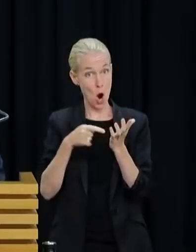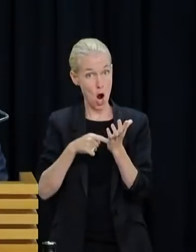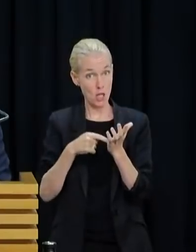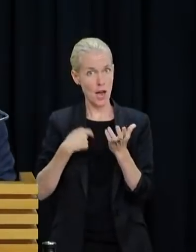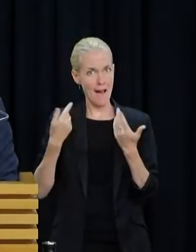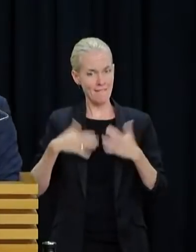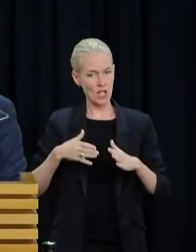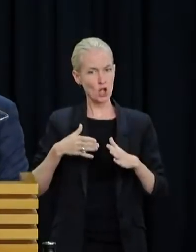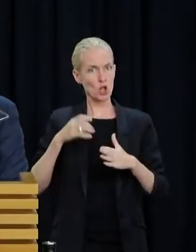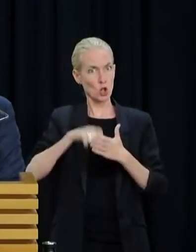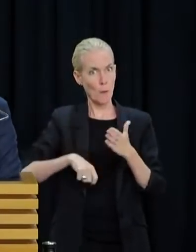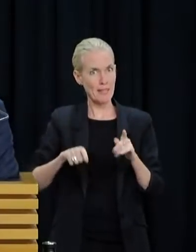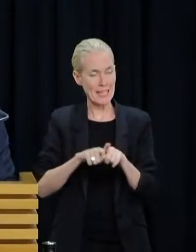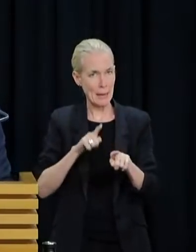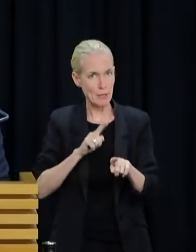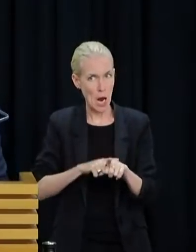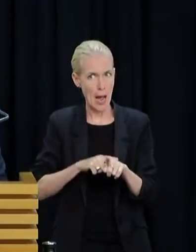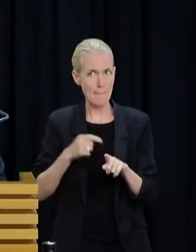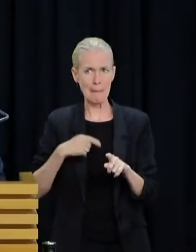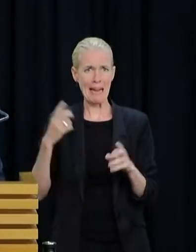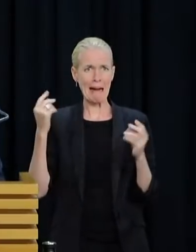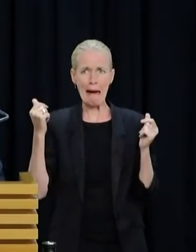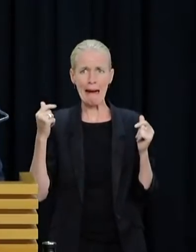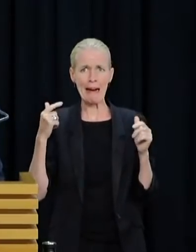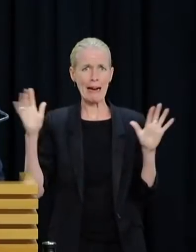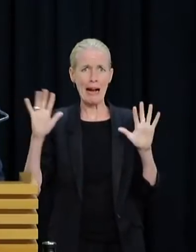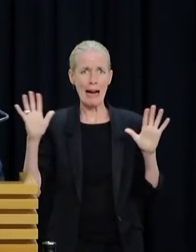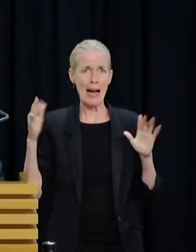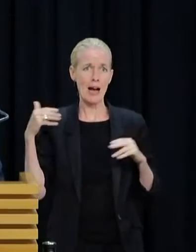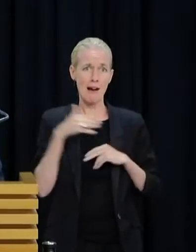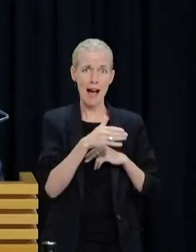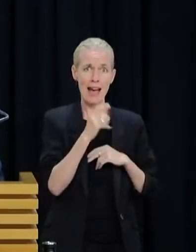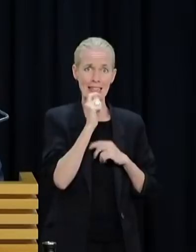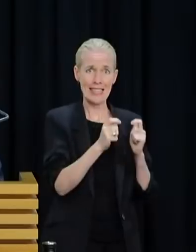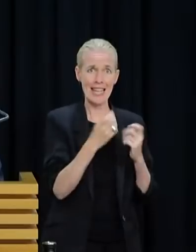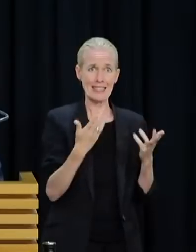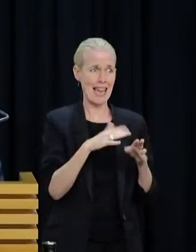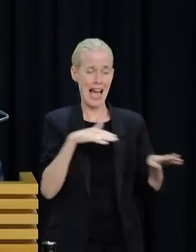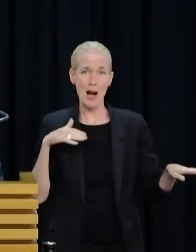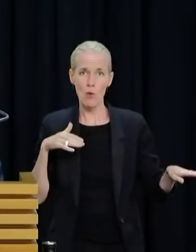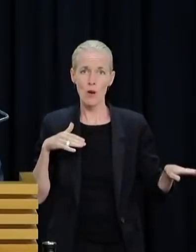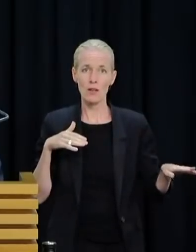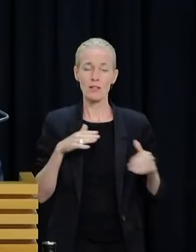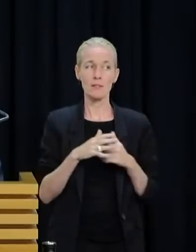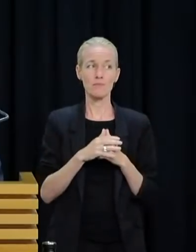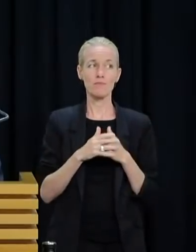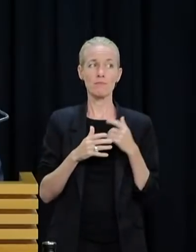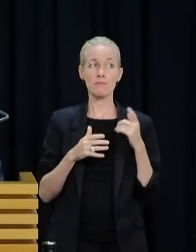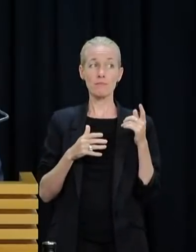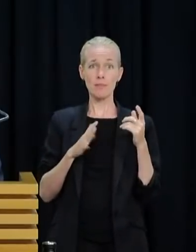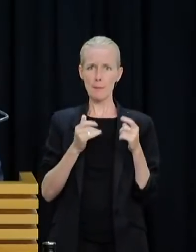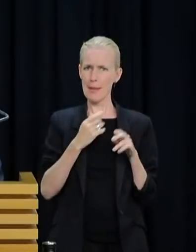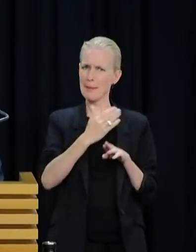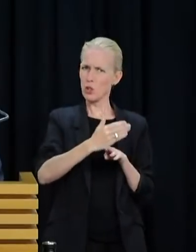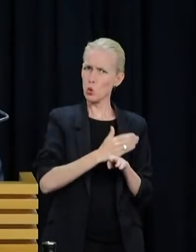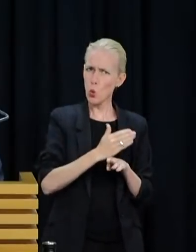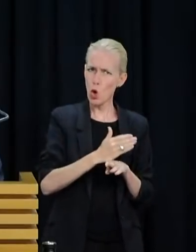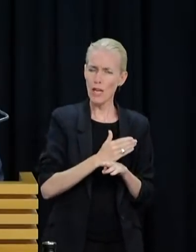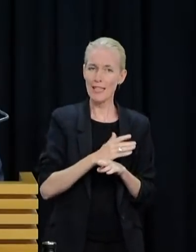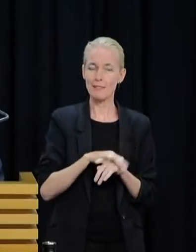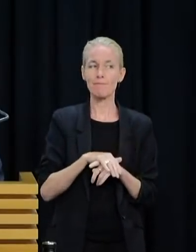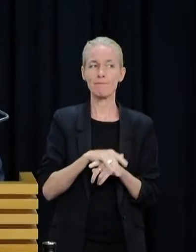Yes, so I'm not concerned about it, but the testing is that first test should ideally be at least 5 days since the last